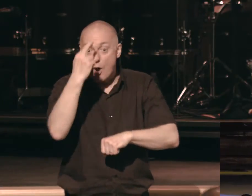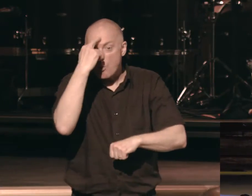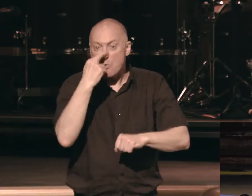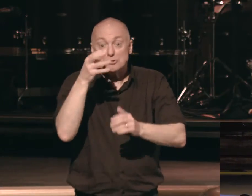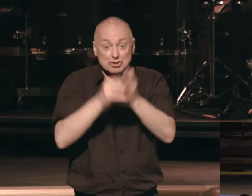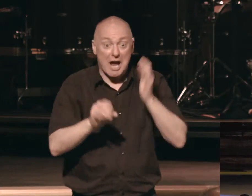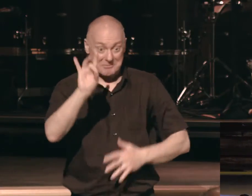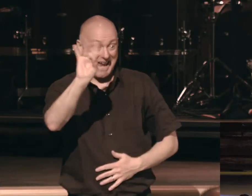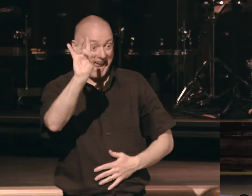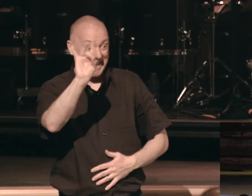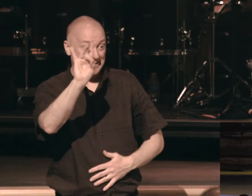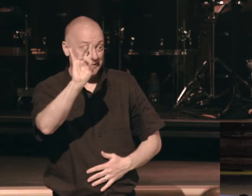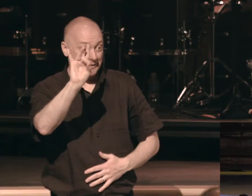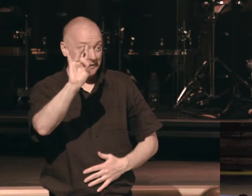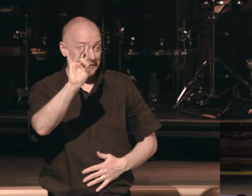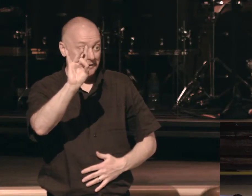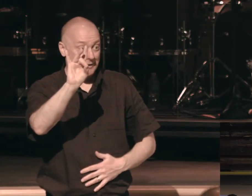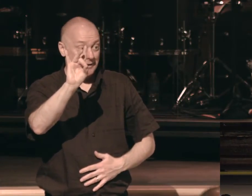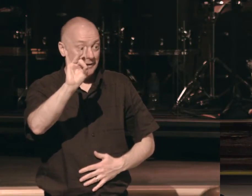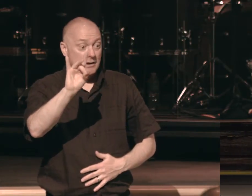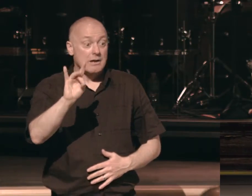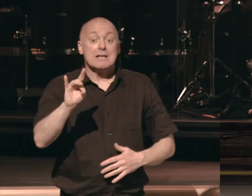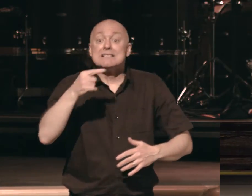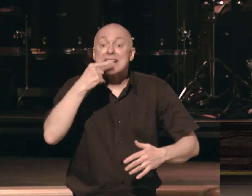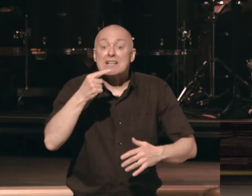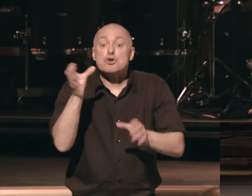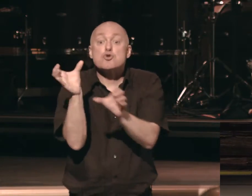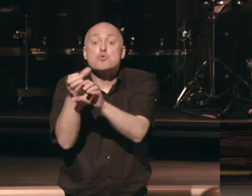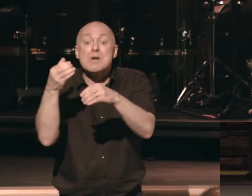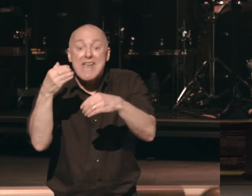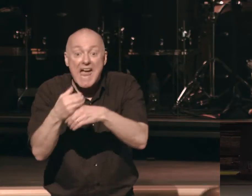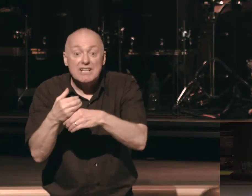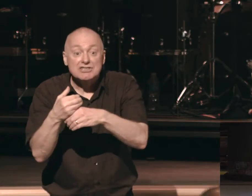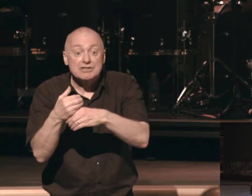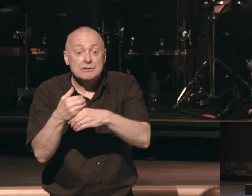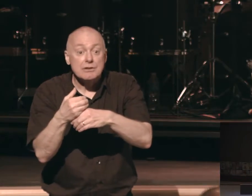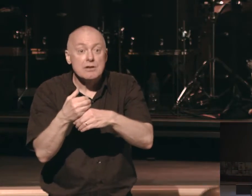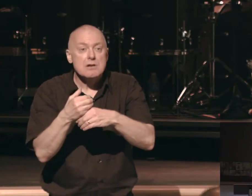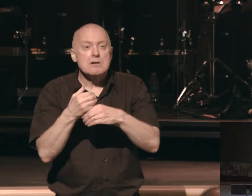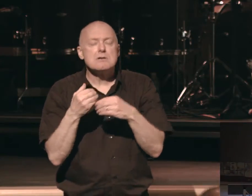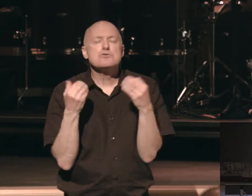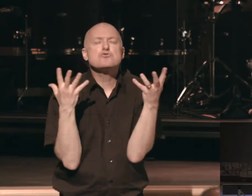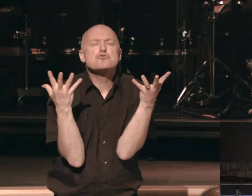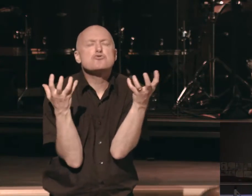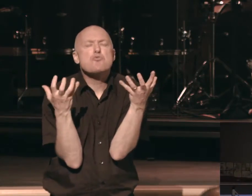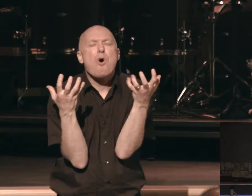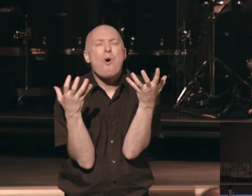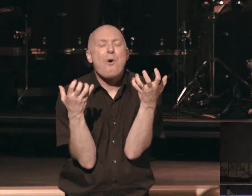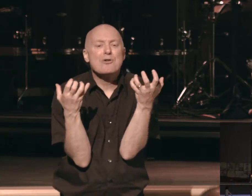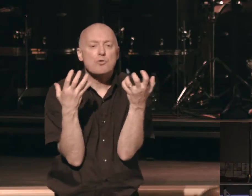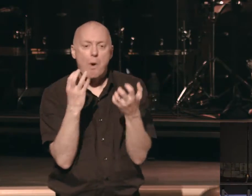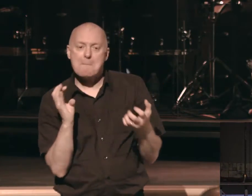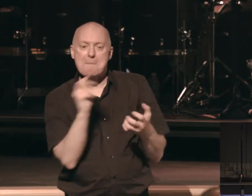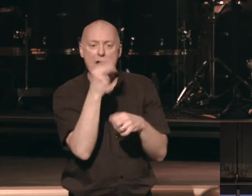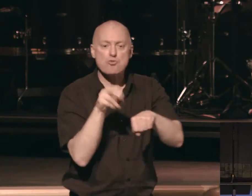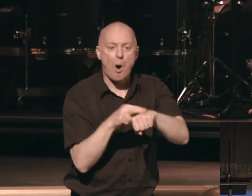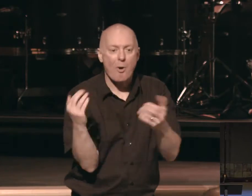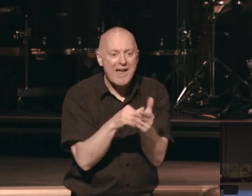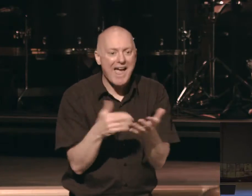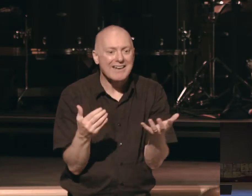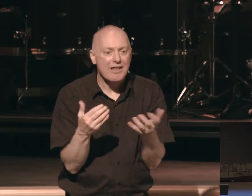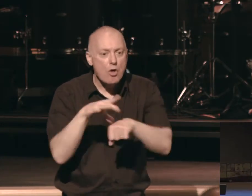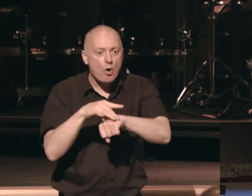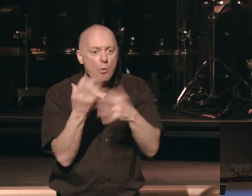us that the creation itself we live in now groans for full restoration. It